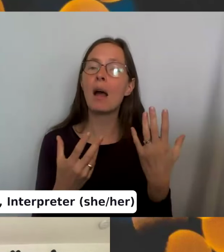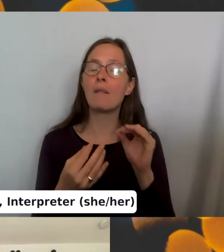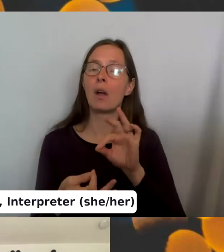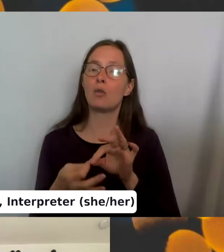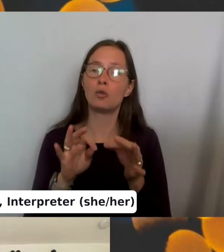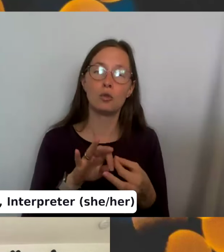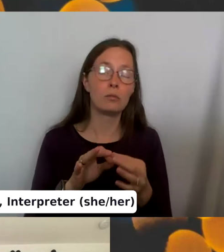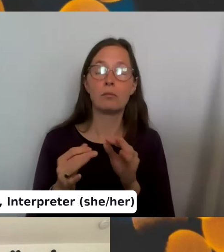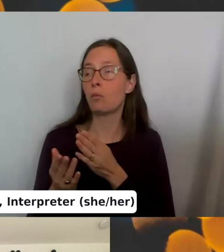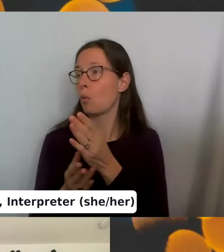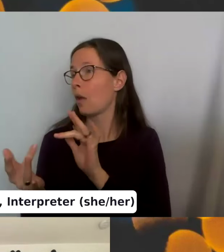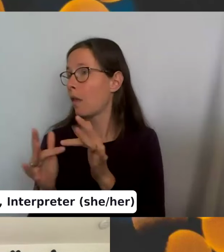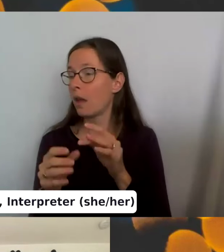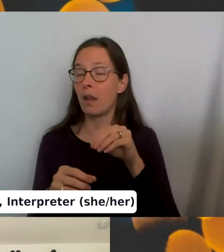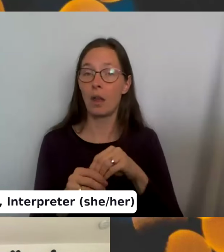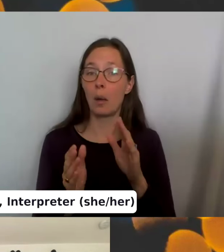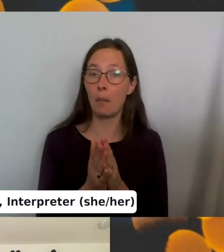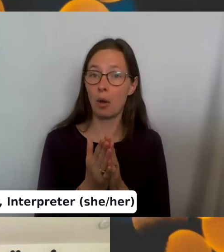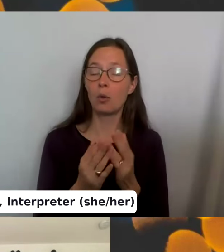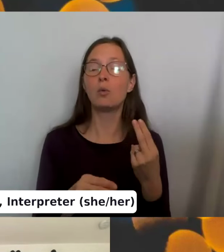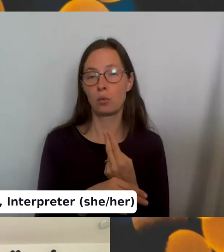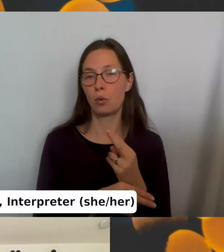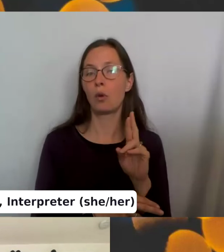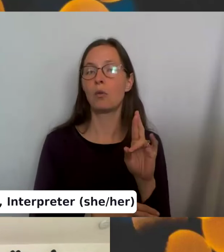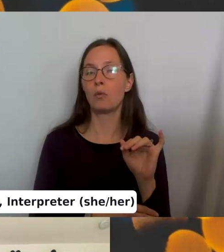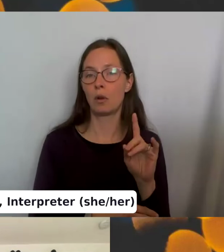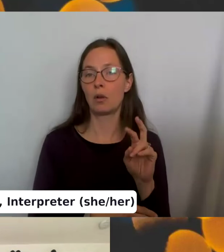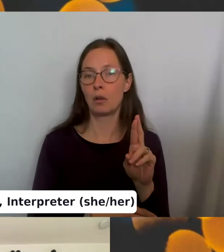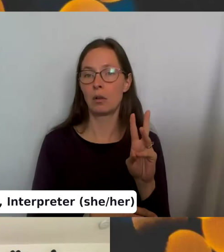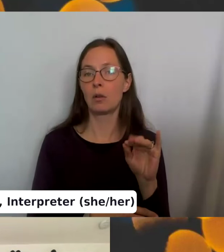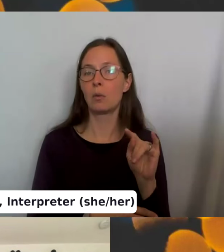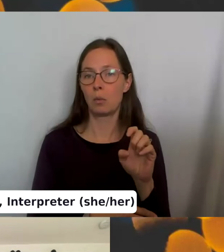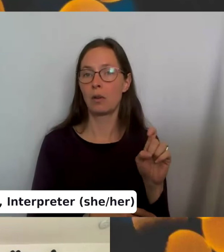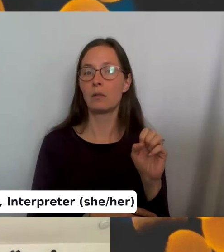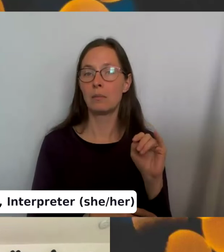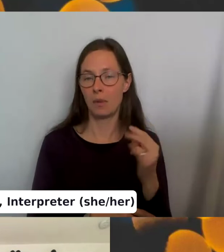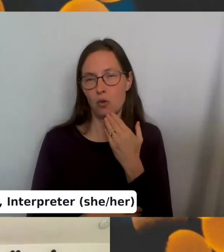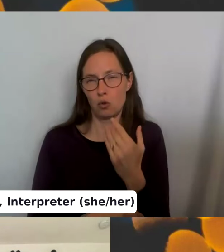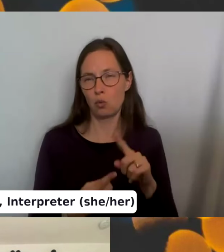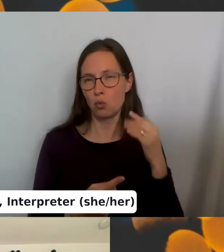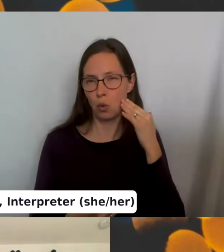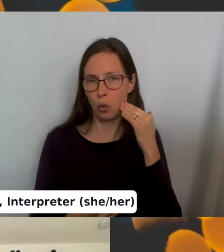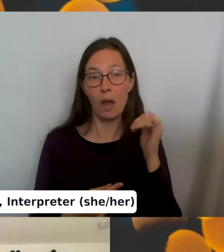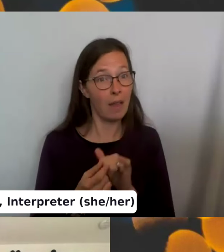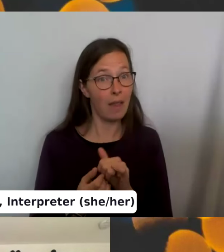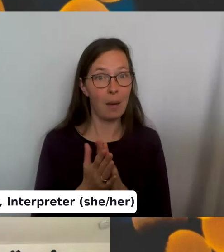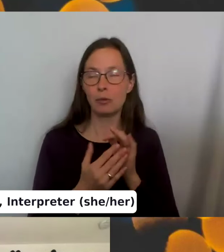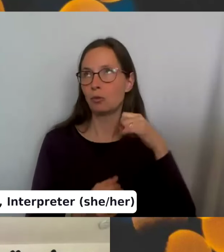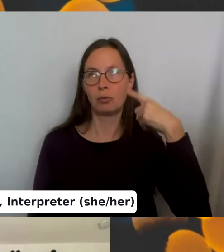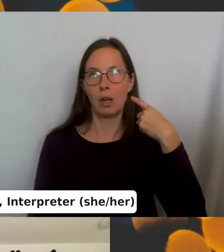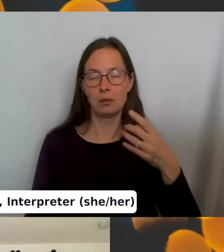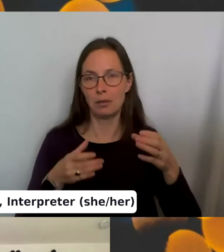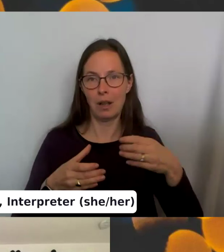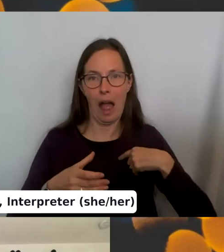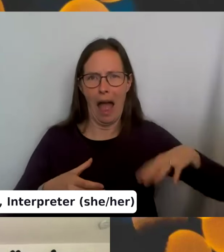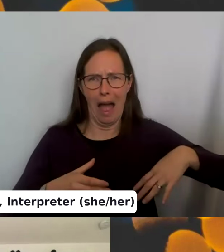in books use the Rider-Waite-Smith. So it's a really good one to know. Like, this book, I mean, this book is crazy. It's like, I haven't even